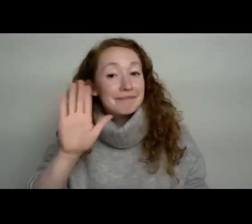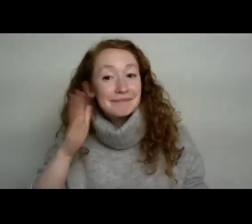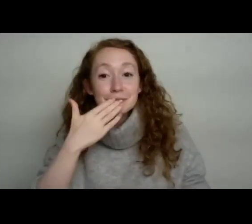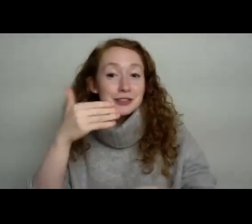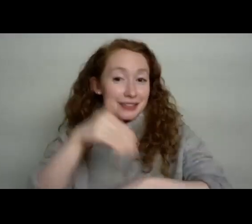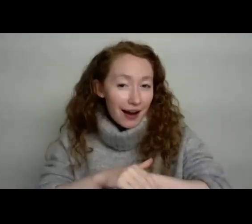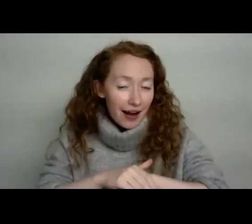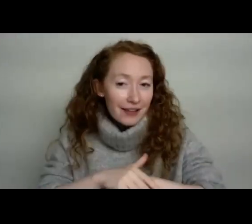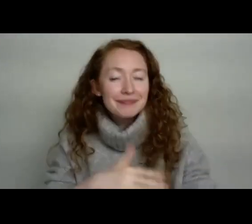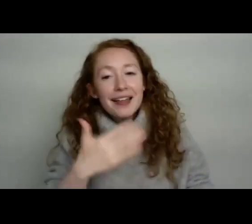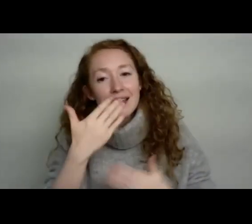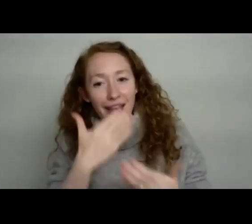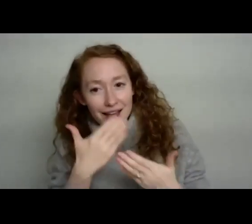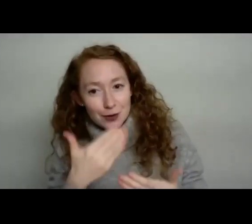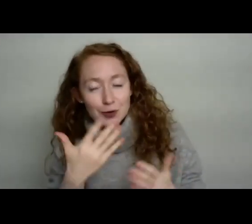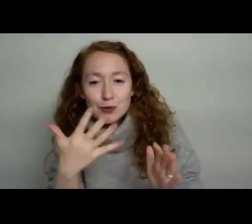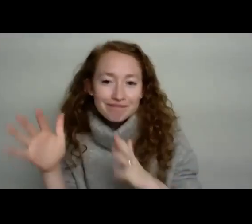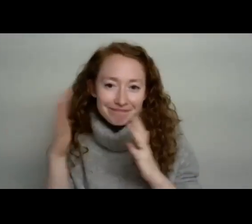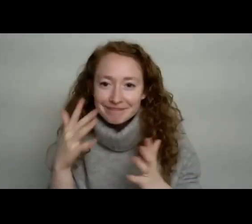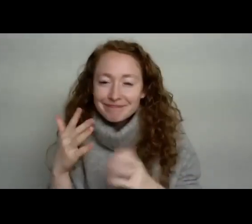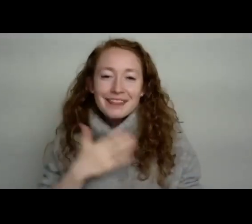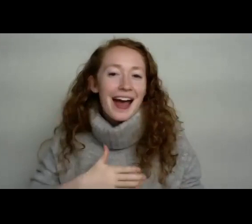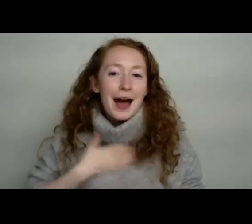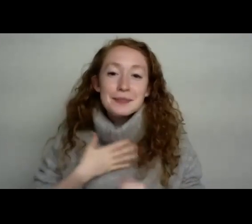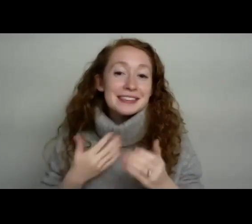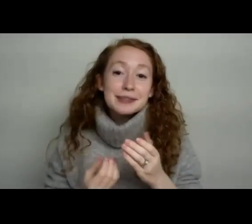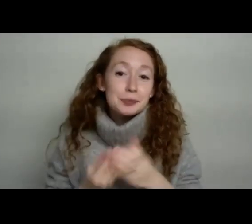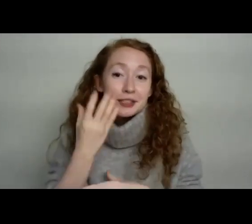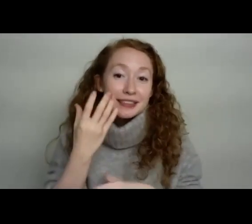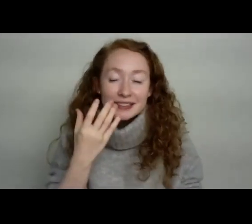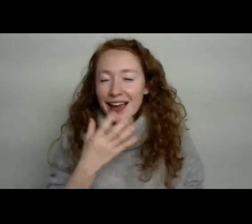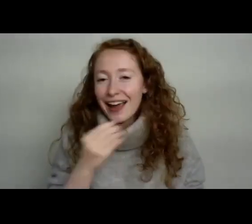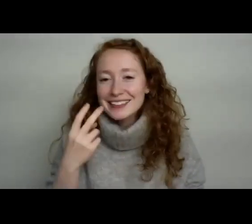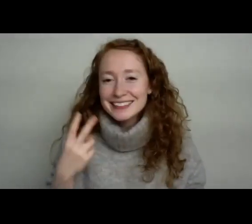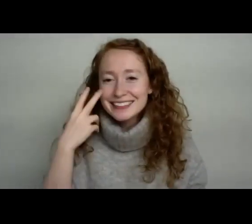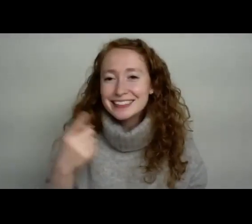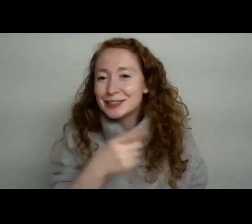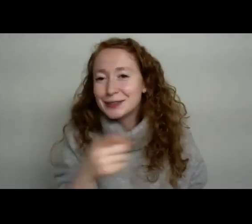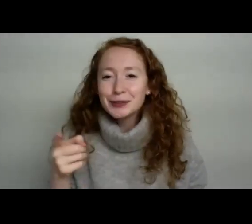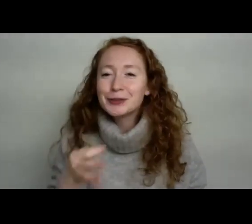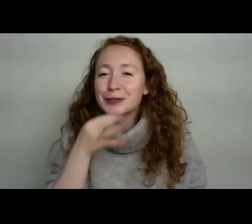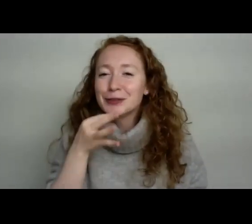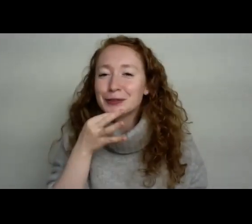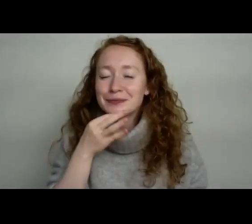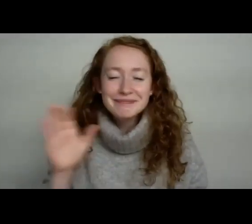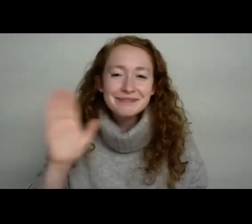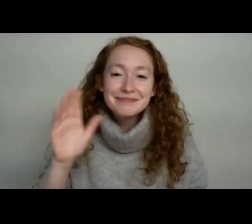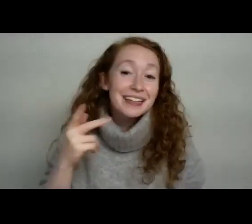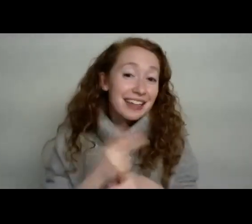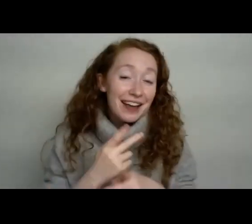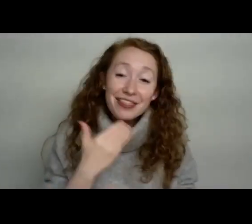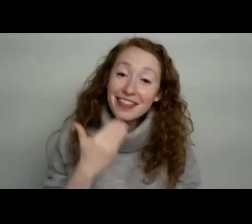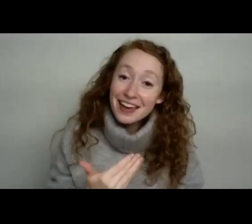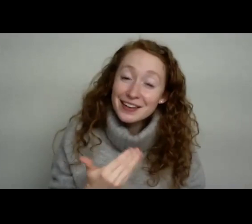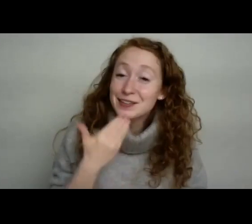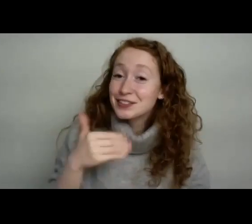and say good night, good evening, happy spring, and see you soon, friends. Thank you.